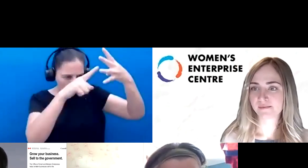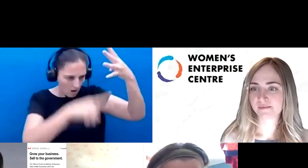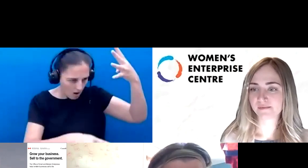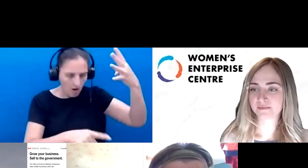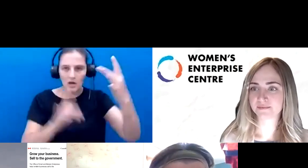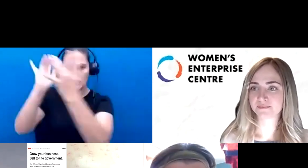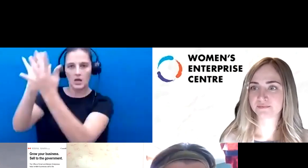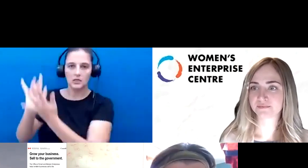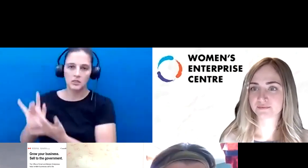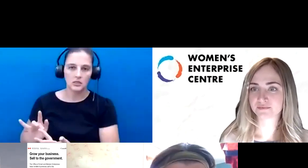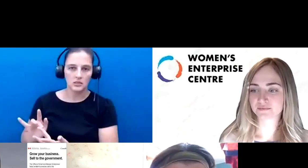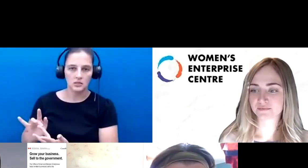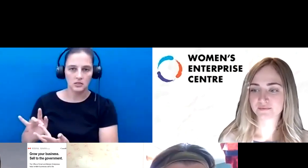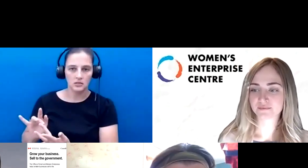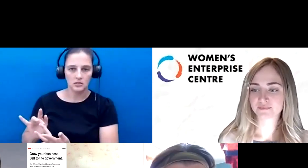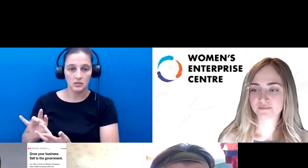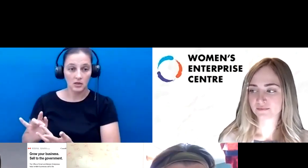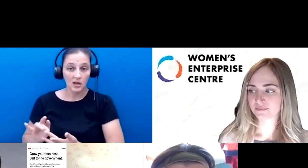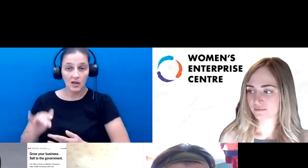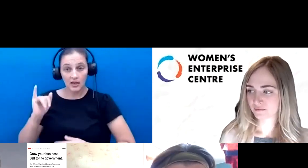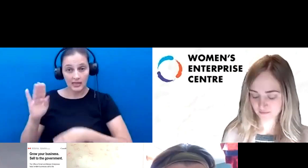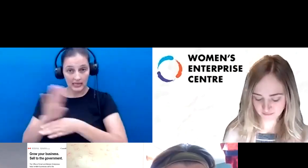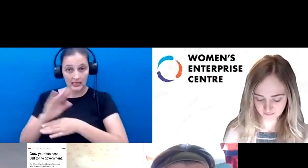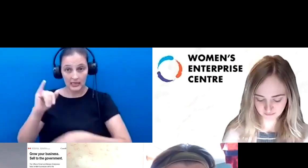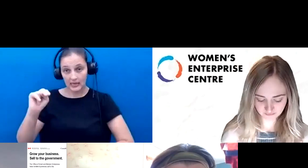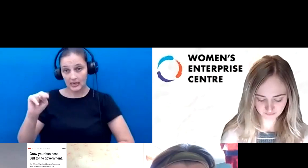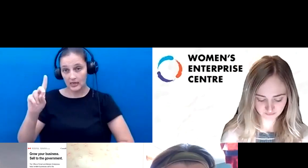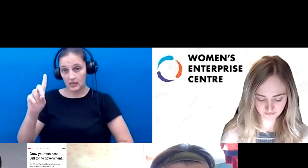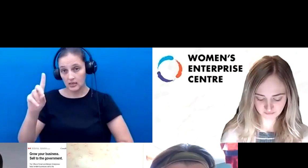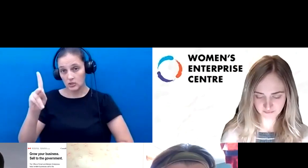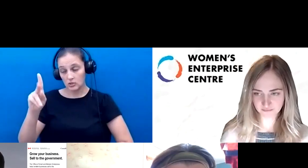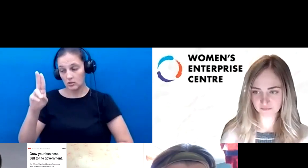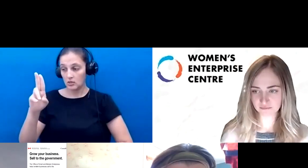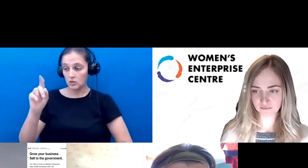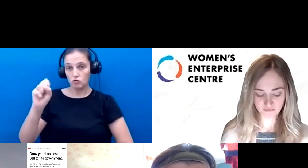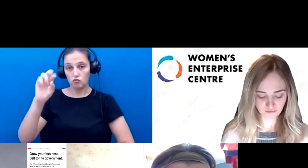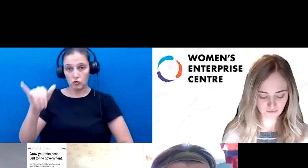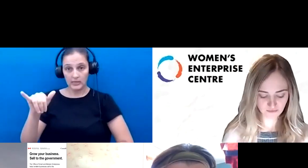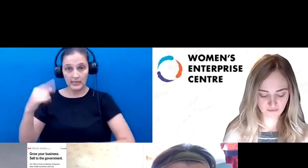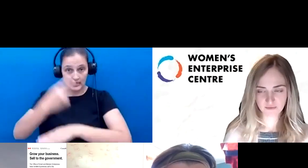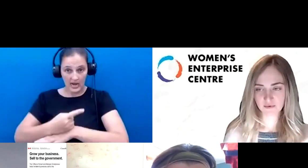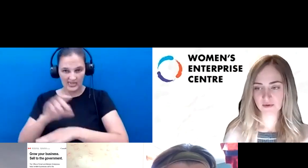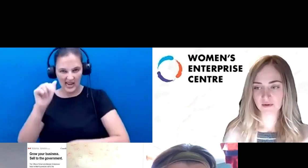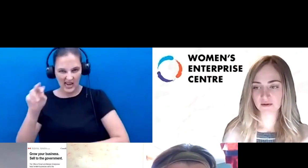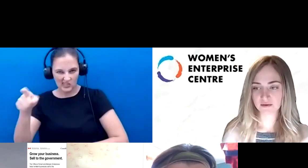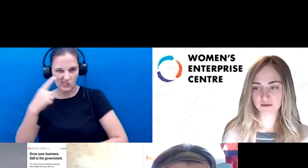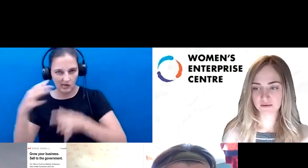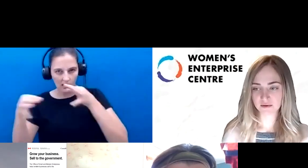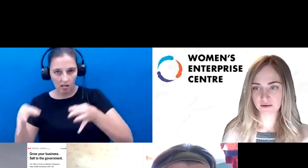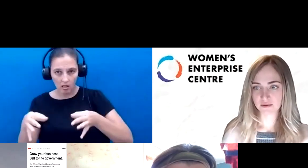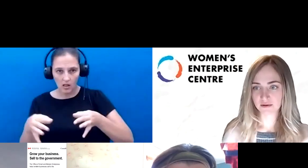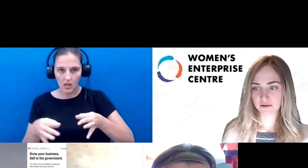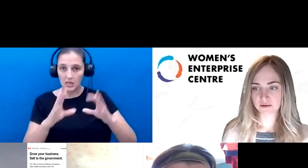directly. Go to those industry days that Ann was mentioning. Who are the buyers? Who are the government officials that are showing up at those